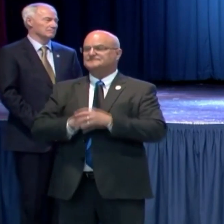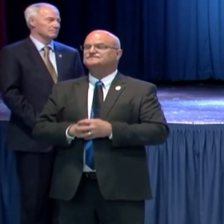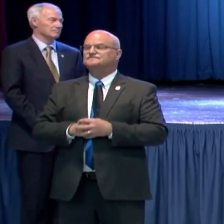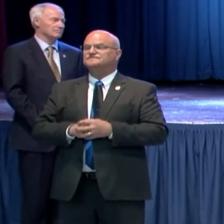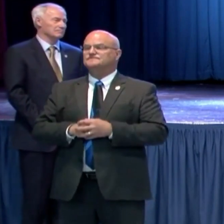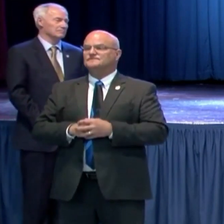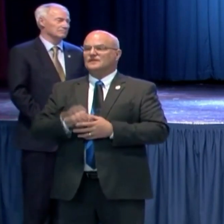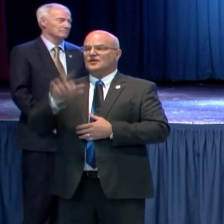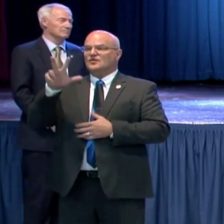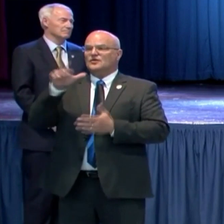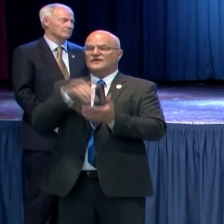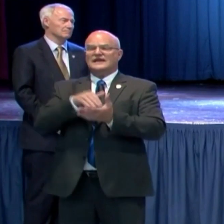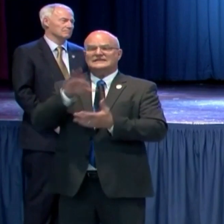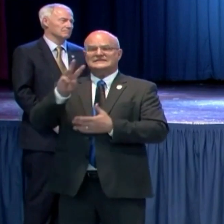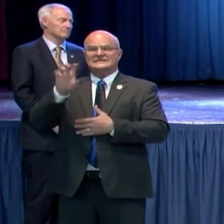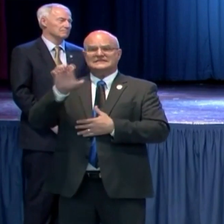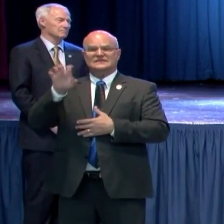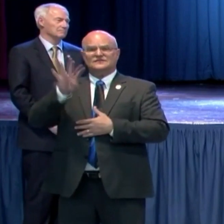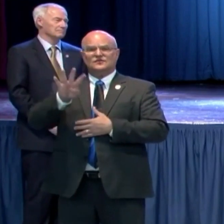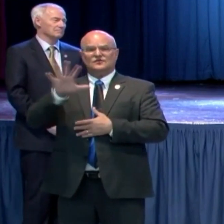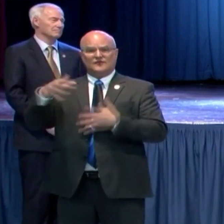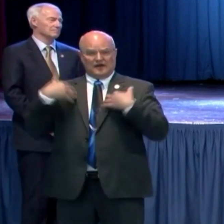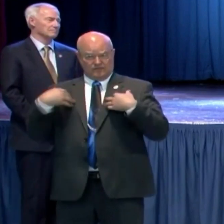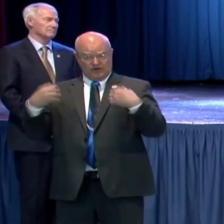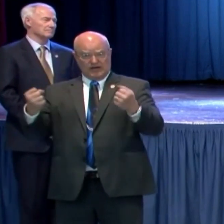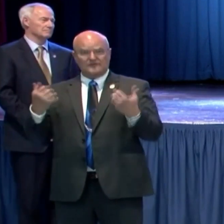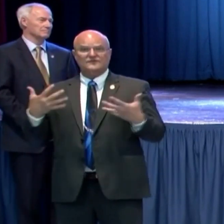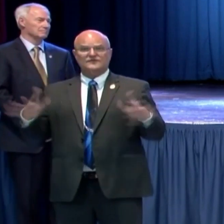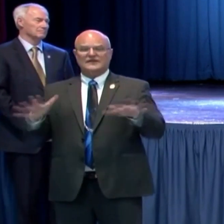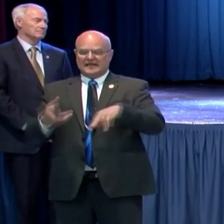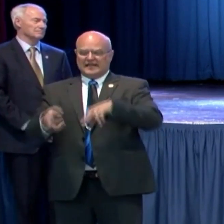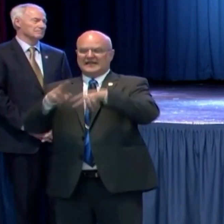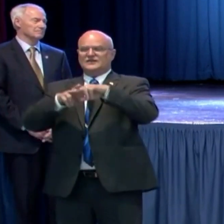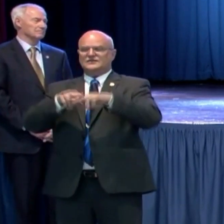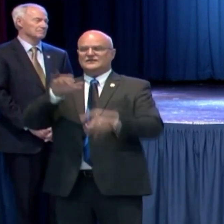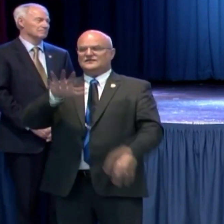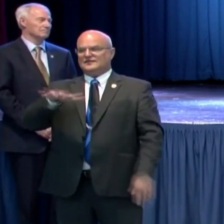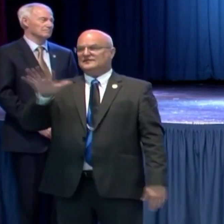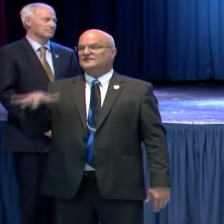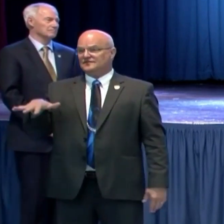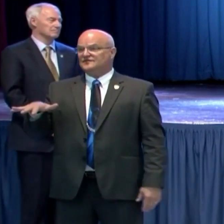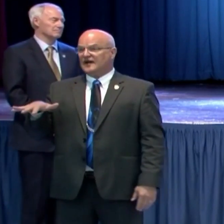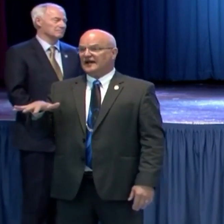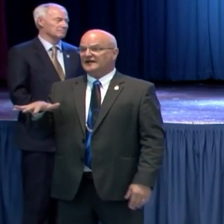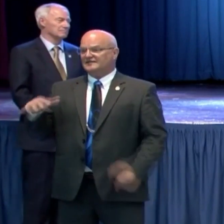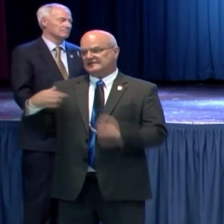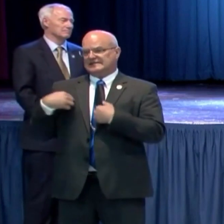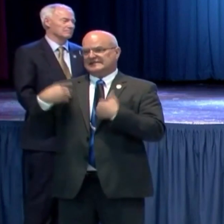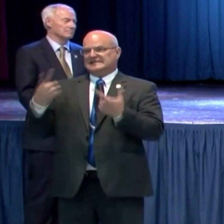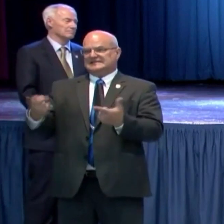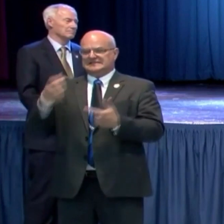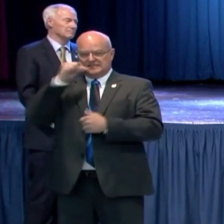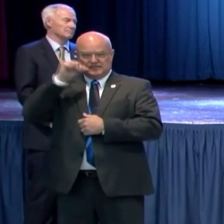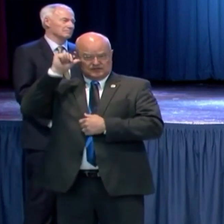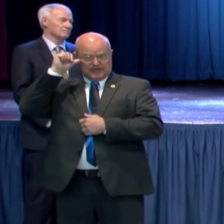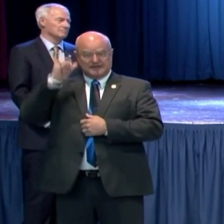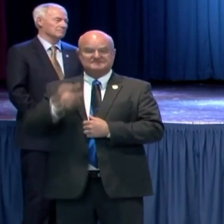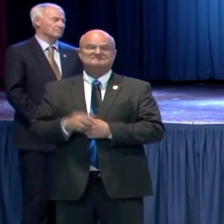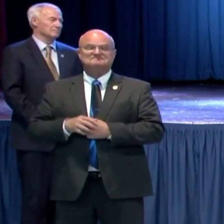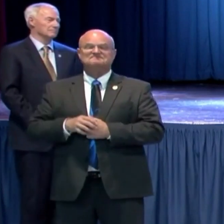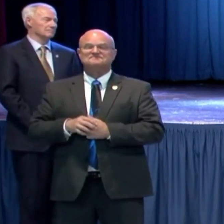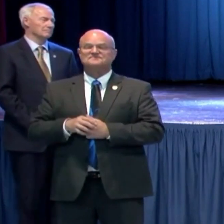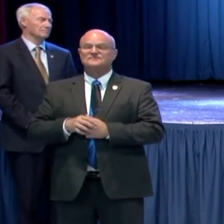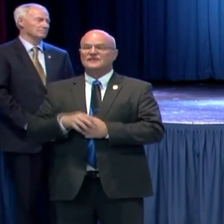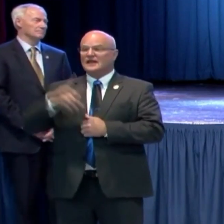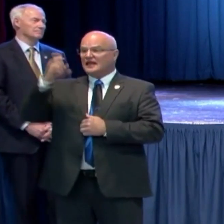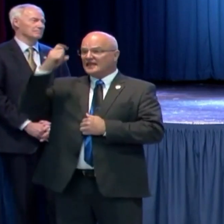have 3,645 who have recovered, and that's an increase of 55 since yesterday.